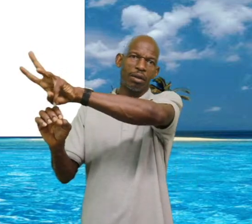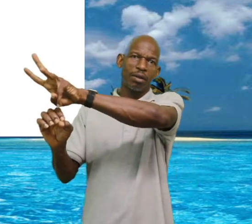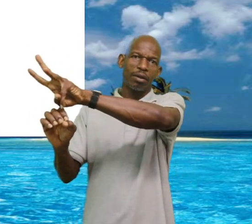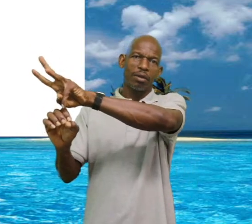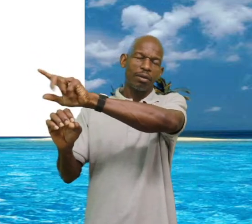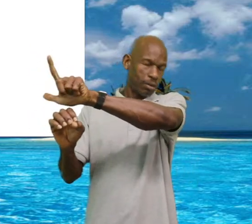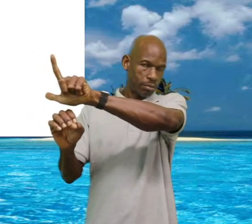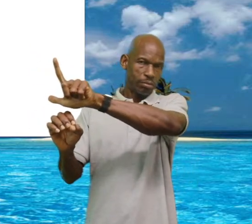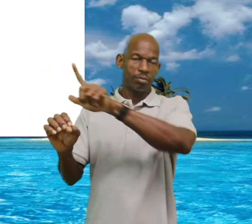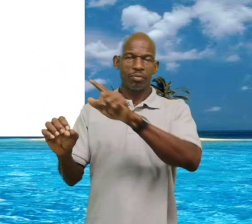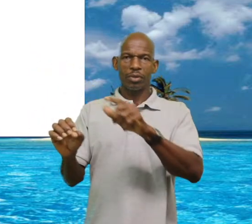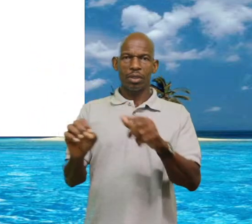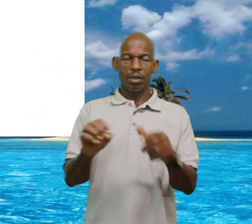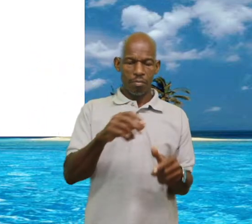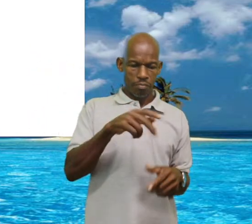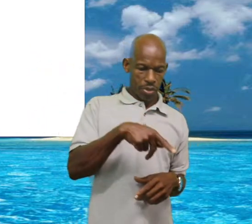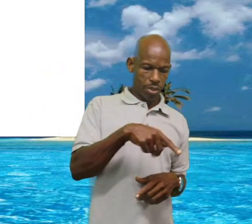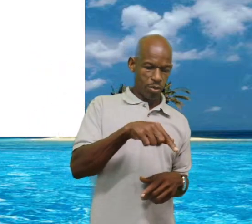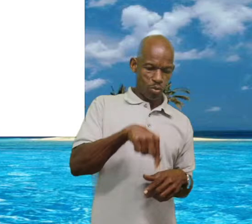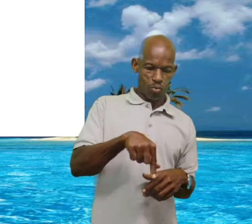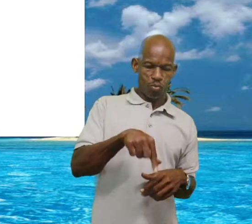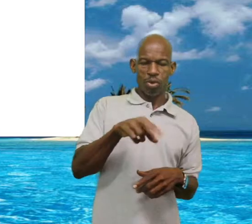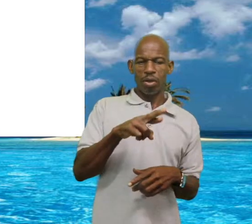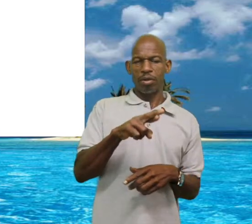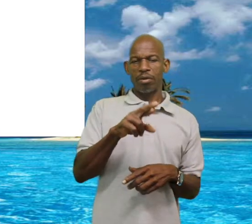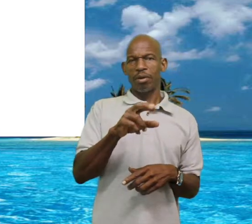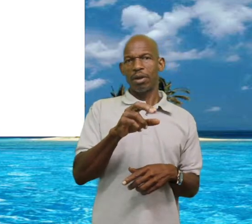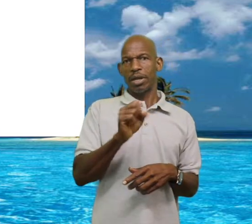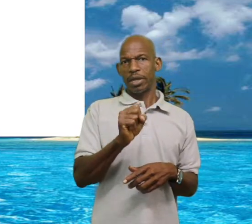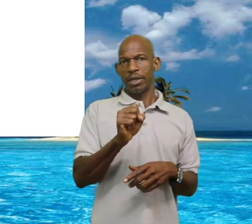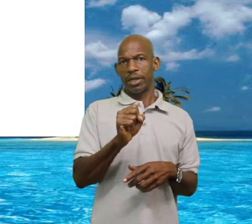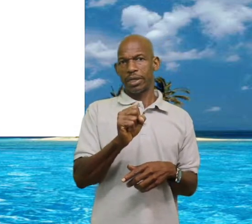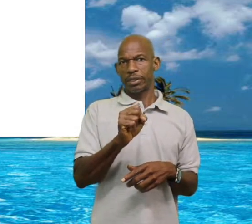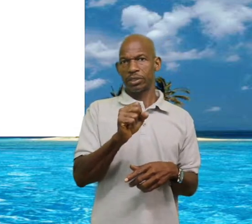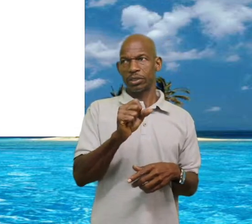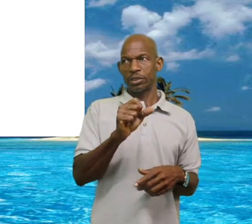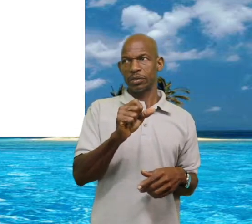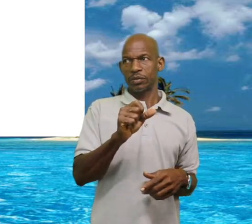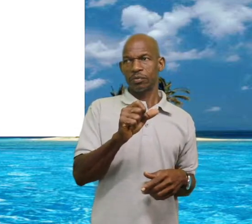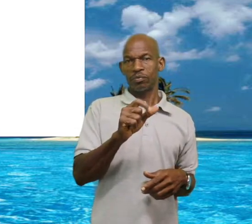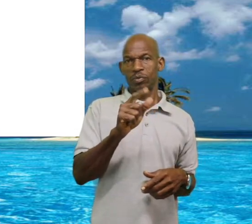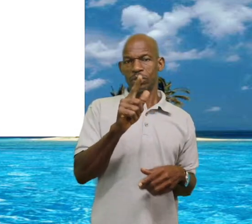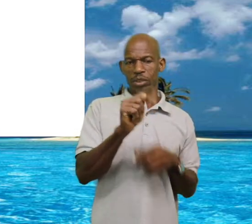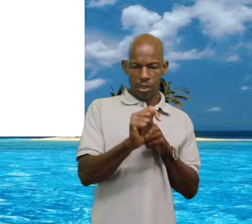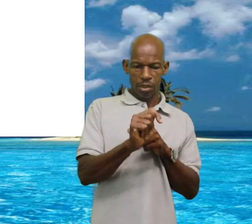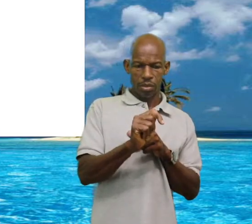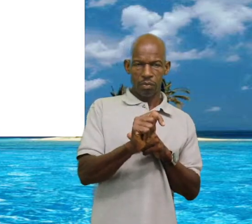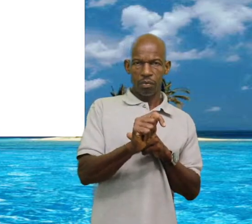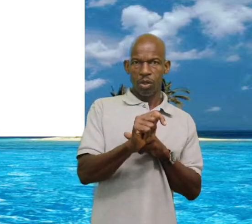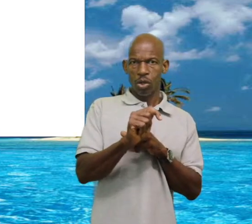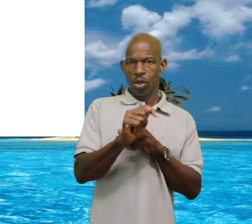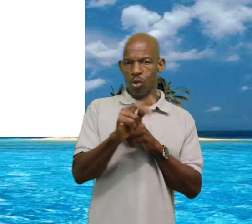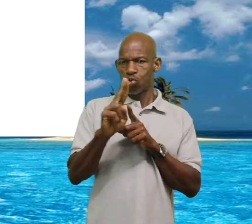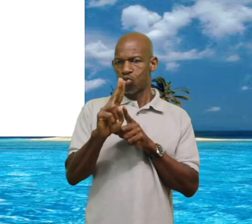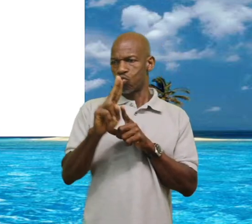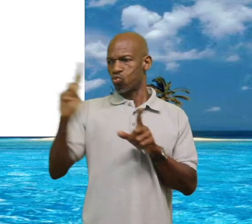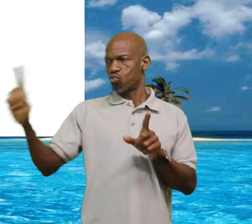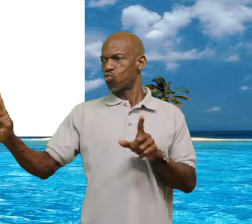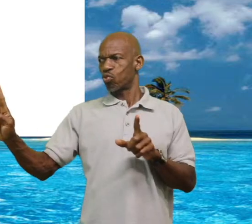Q, and you're going Q, R. Sorry, I was just trying to do a shortcut there, but let me don't do that. Q,